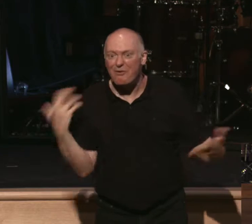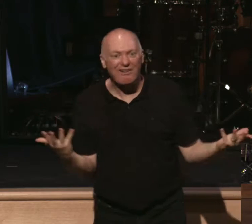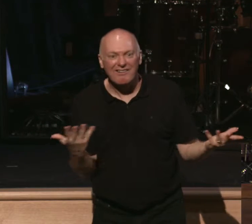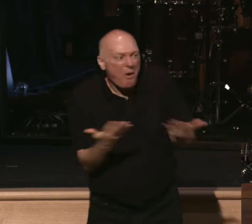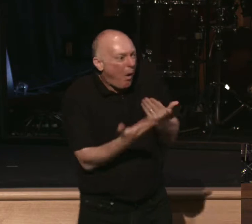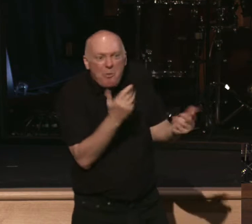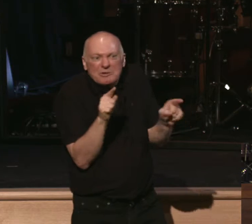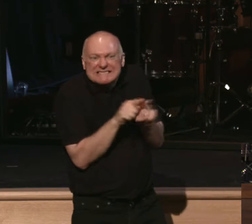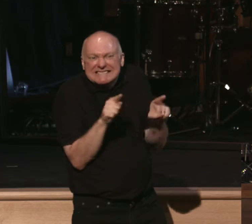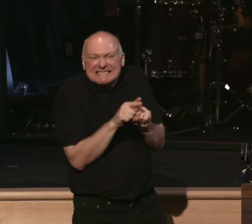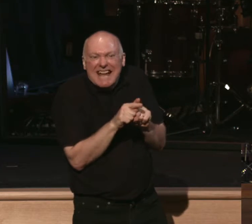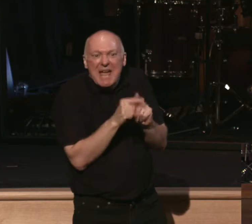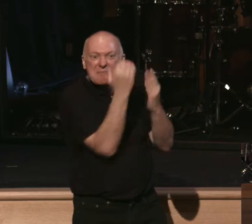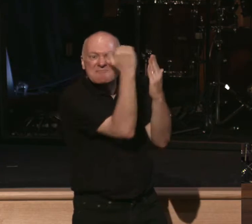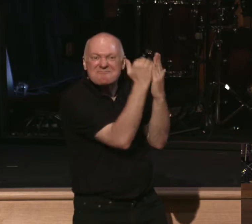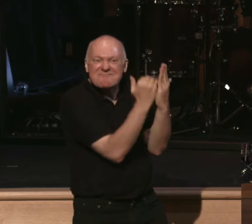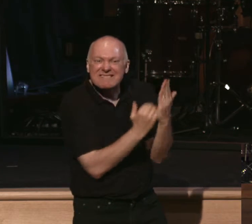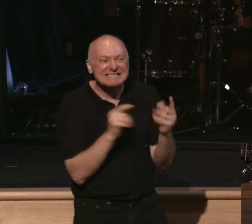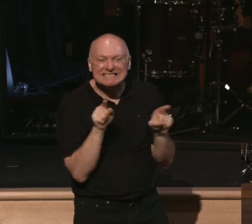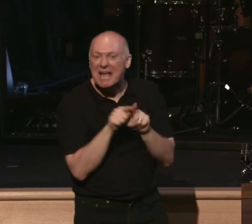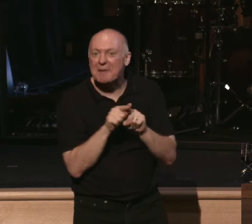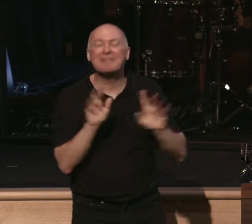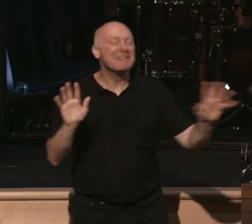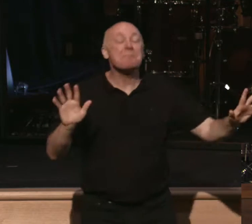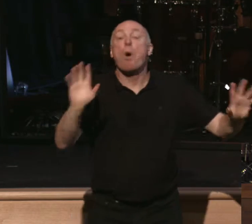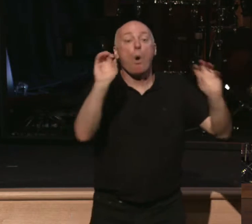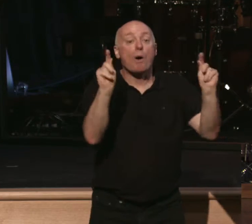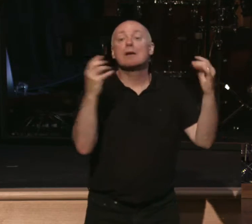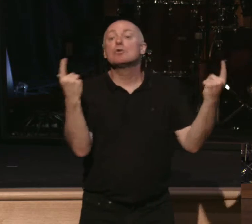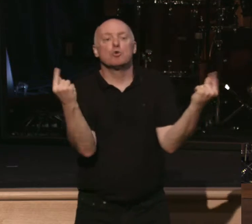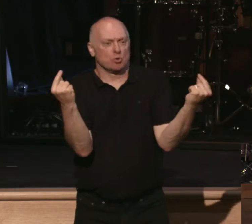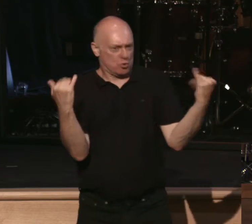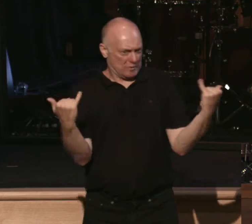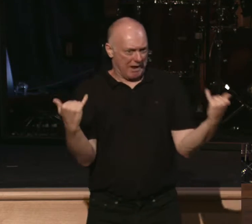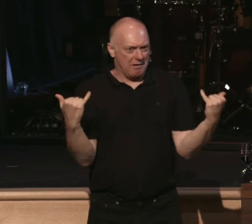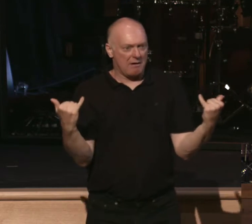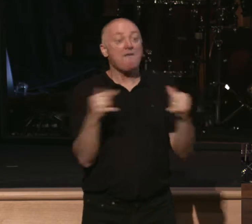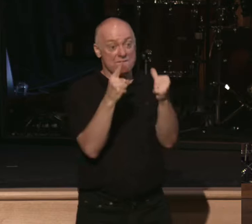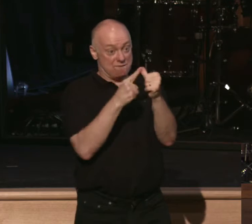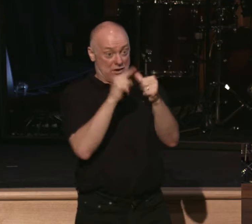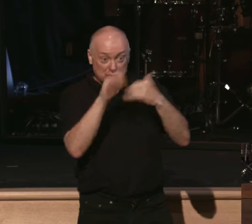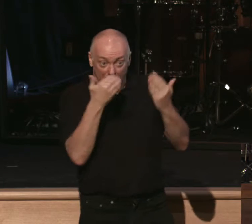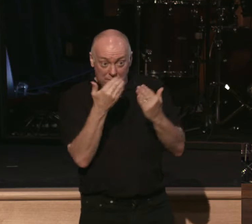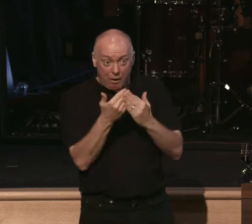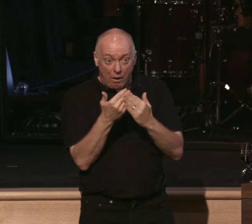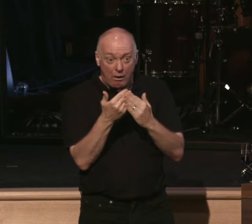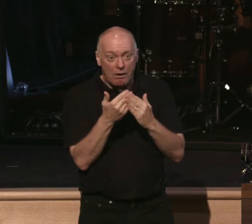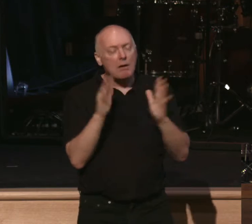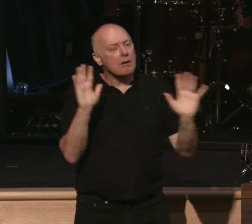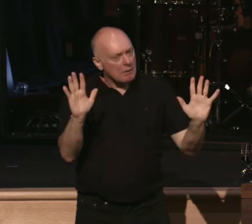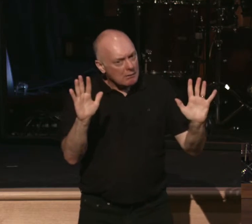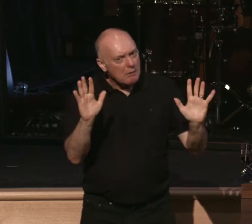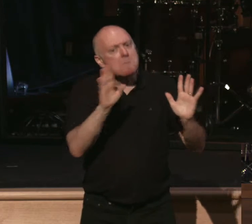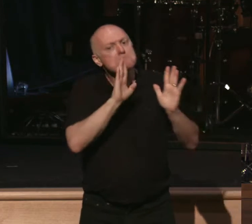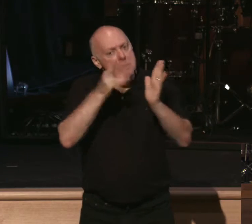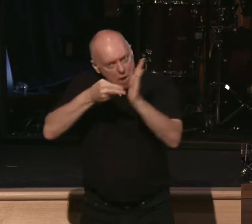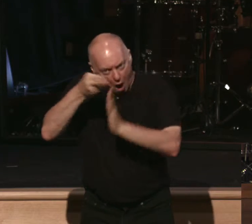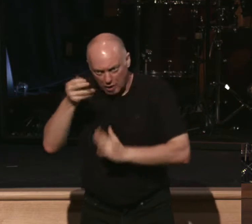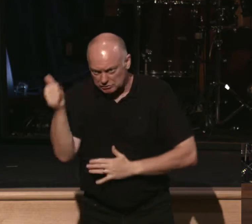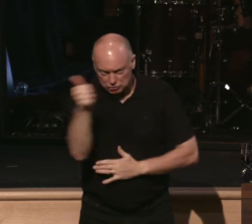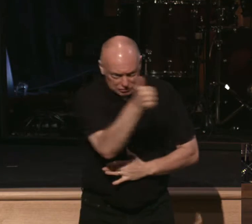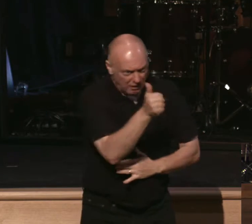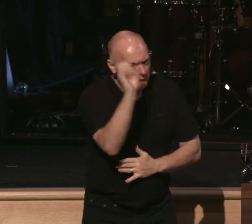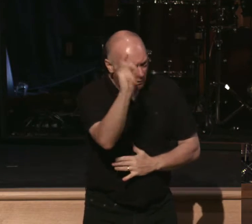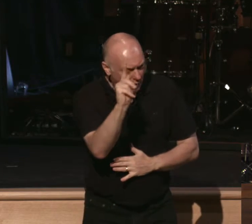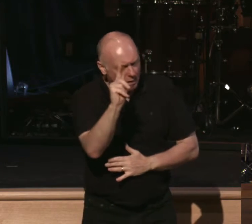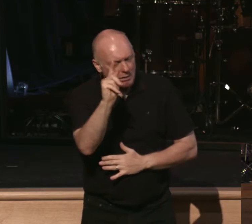That's pretty much the list that we just went through, isn't it? Okay, so here's what I want you to do. First of all, let's be brutally honest.